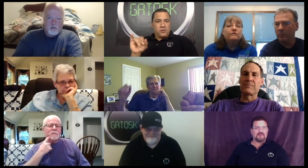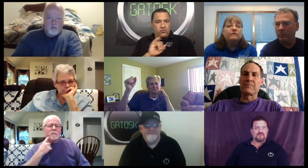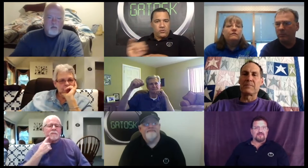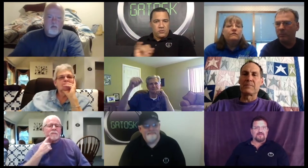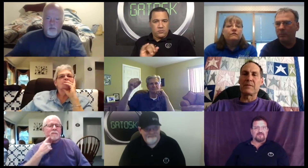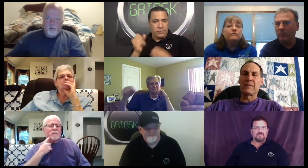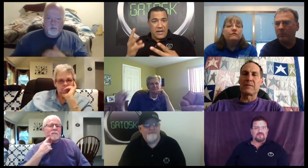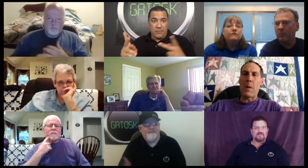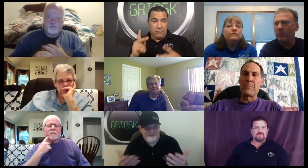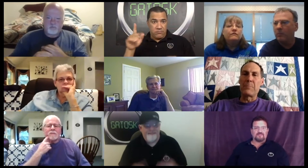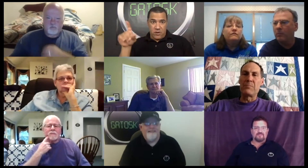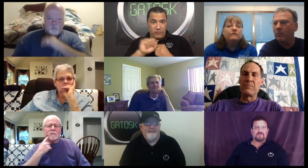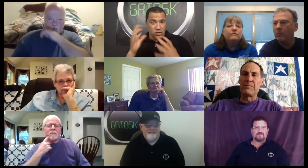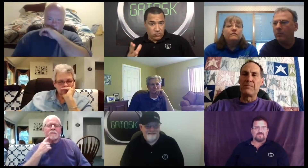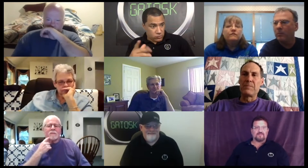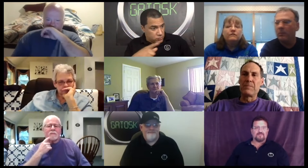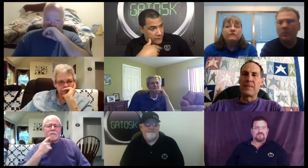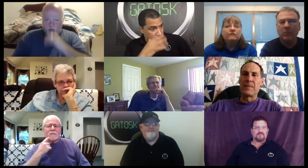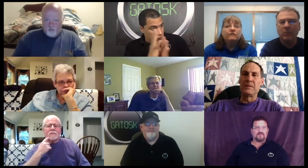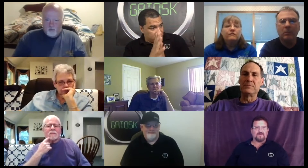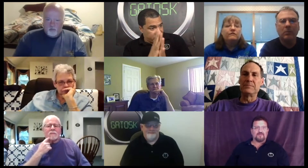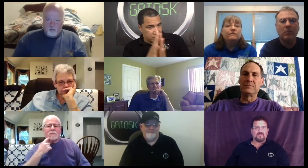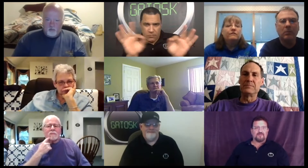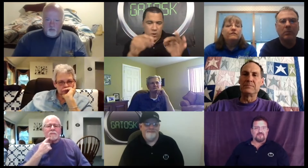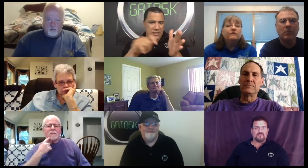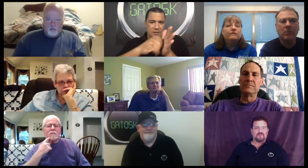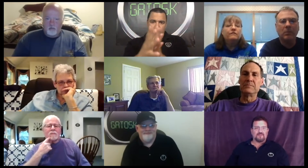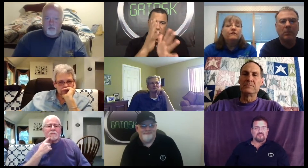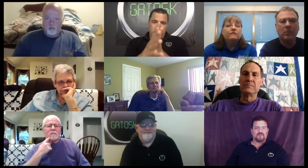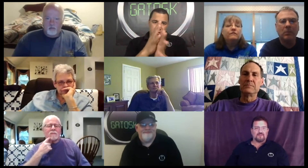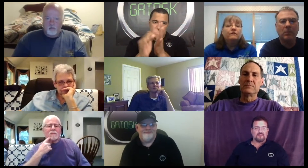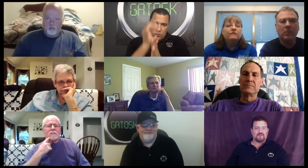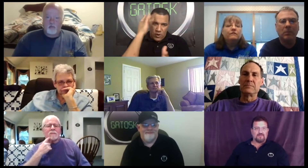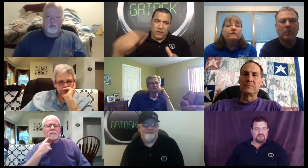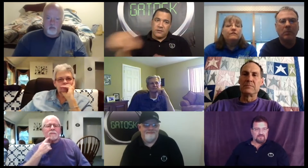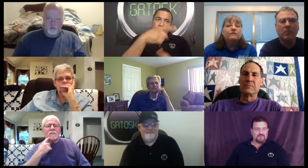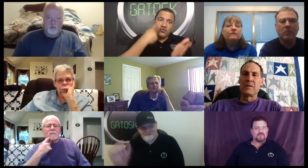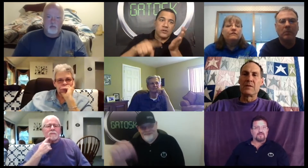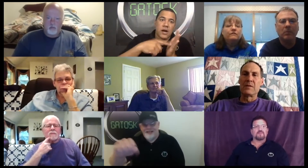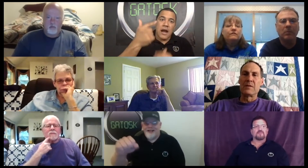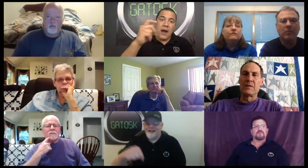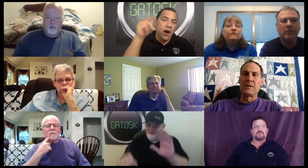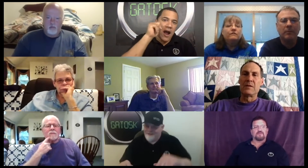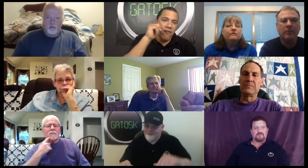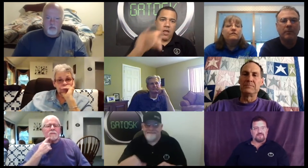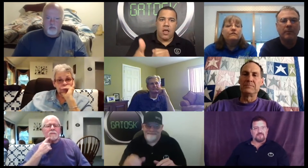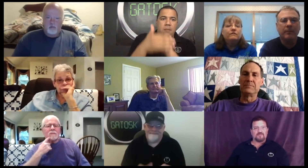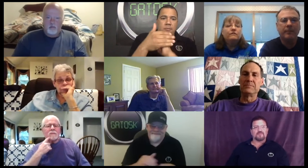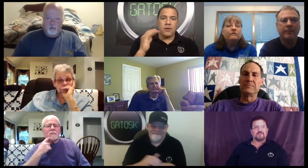advantage and use and tap into that industry. As long as you have traffic. That's why we check Gatosk every day.